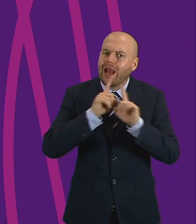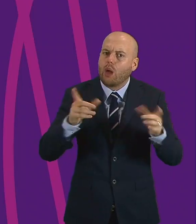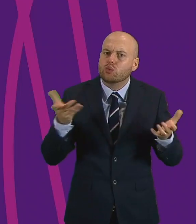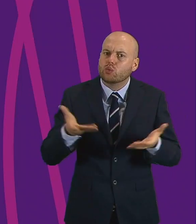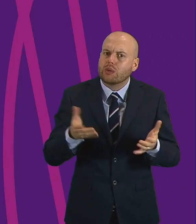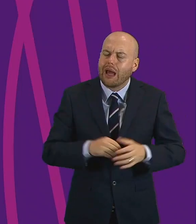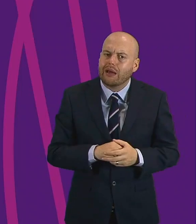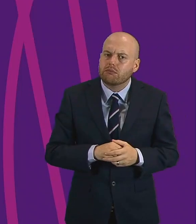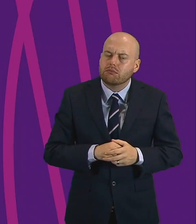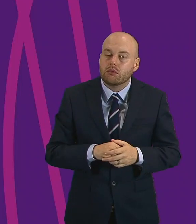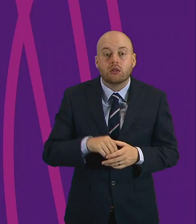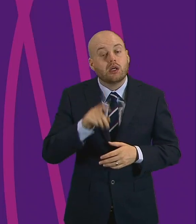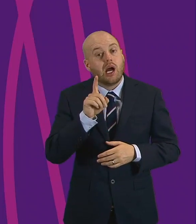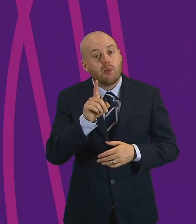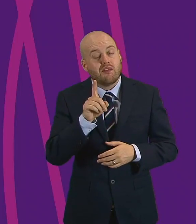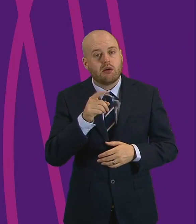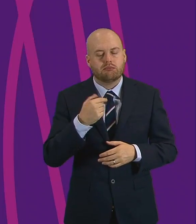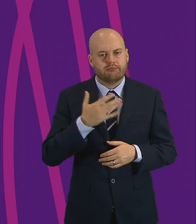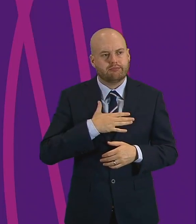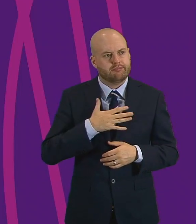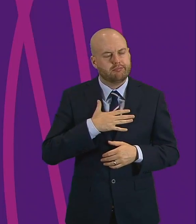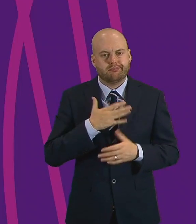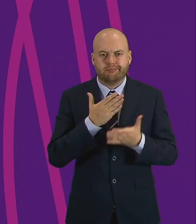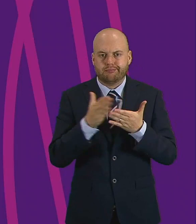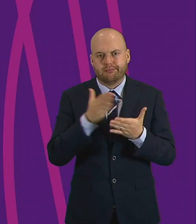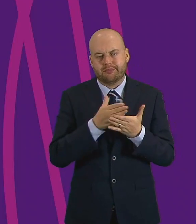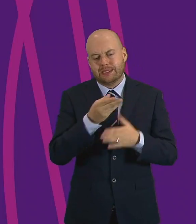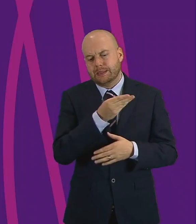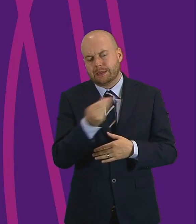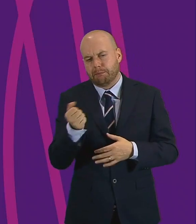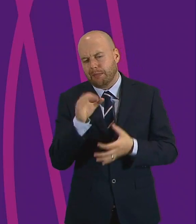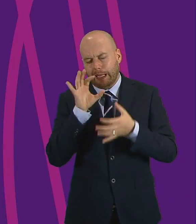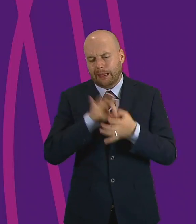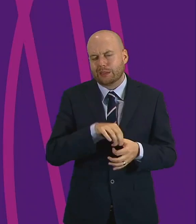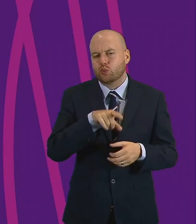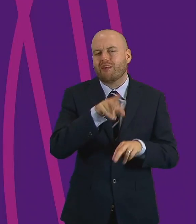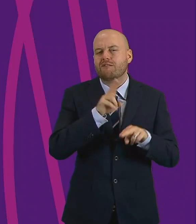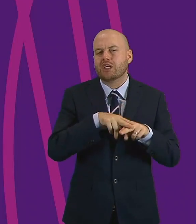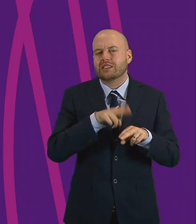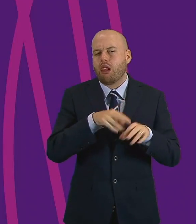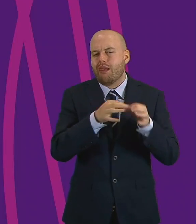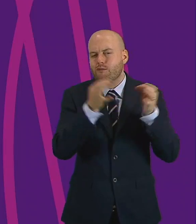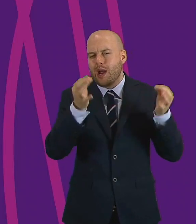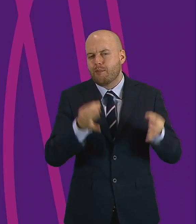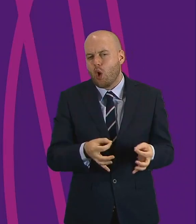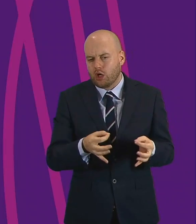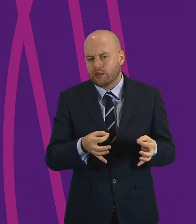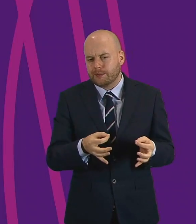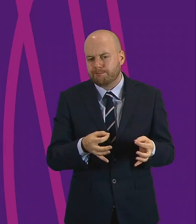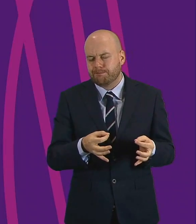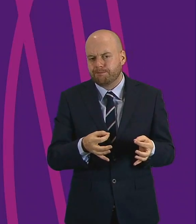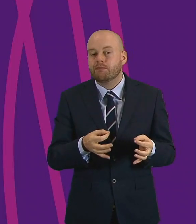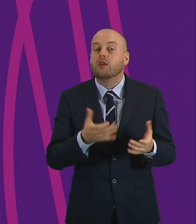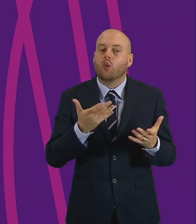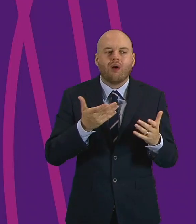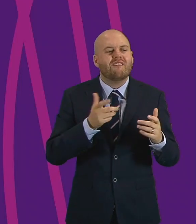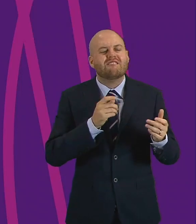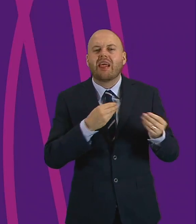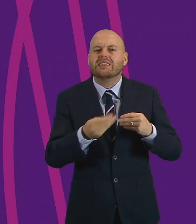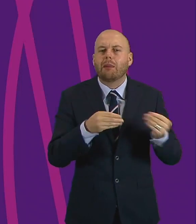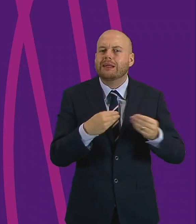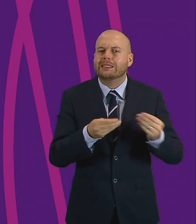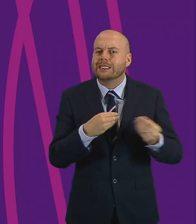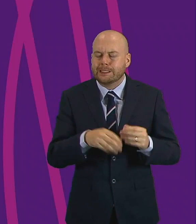issues mentioned in the motion in relation to the fiscal framework and on more borrowing powers or flexibilities. Now, we